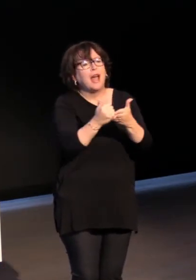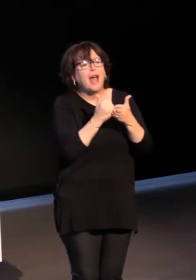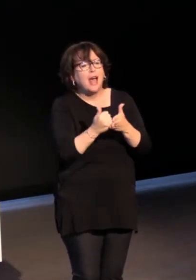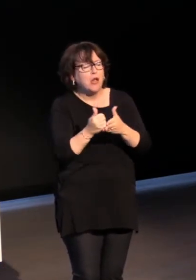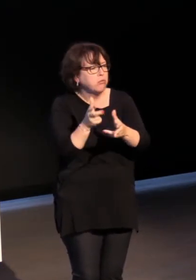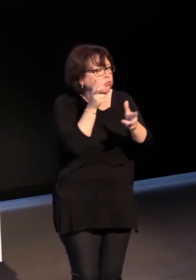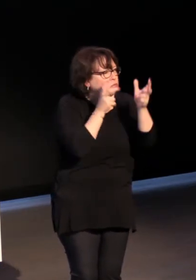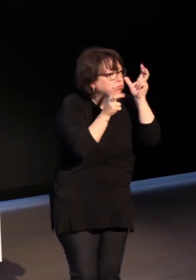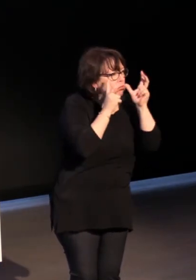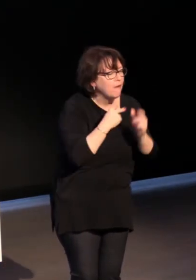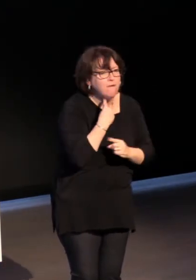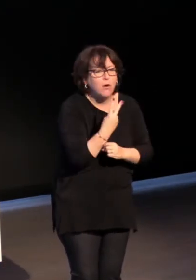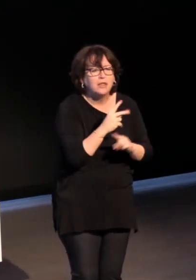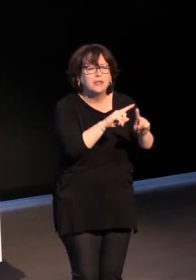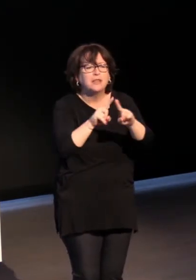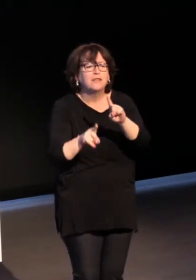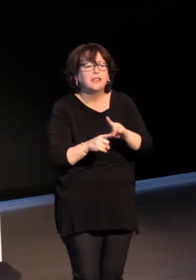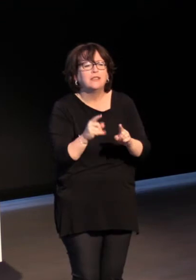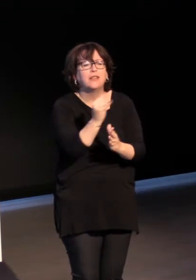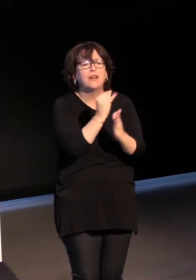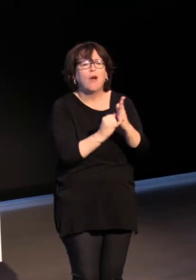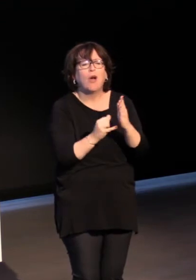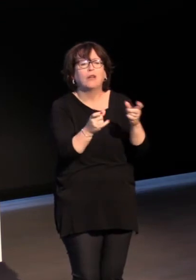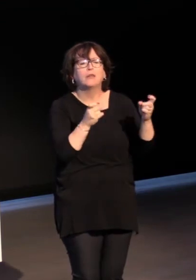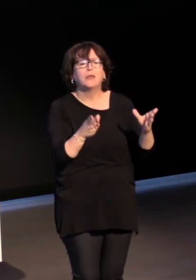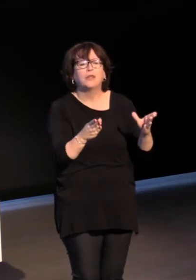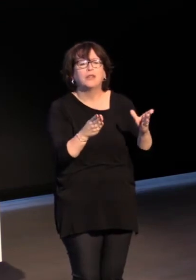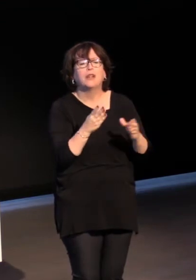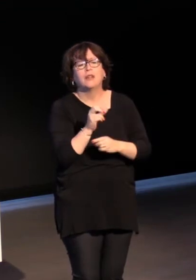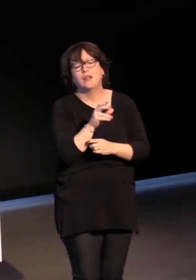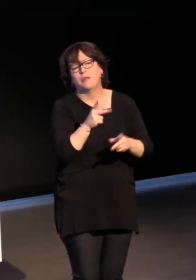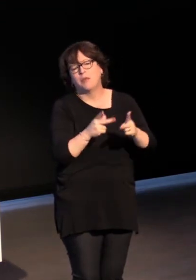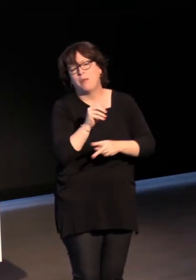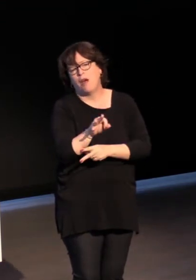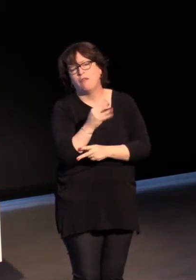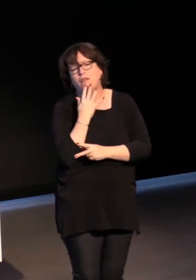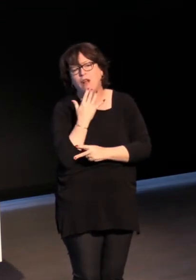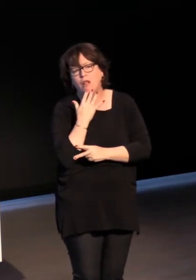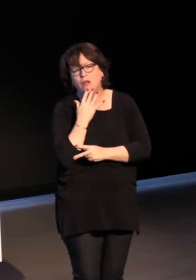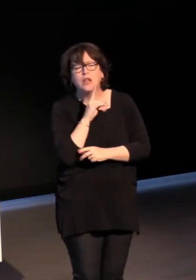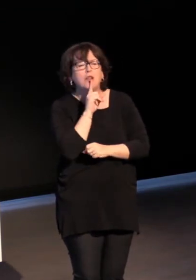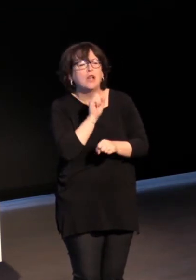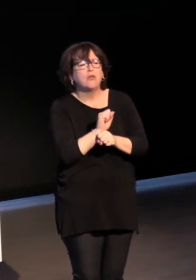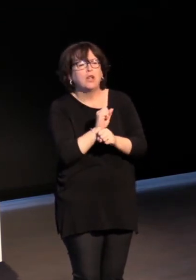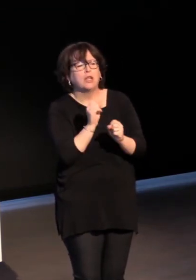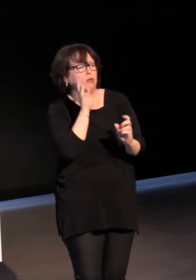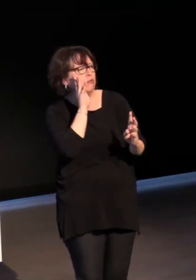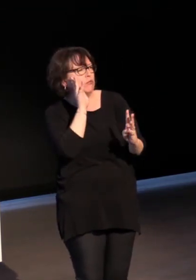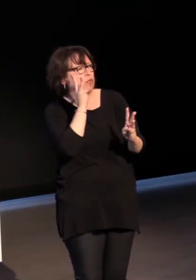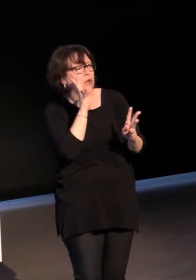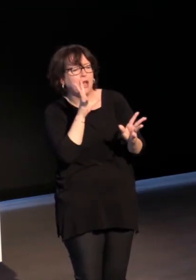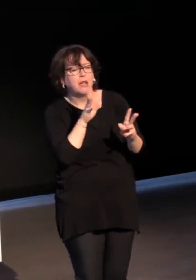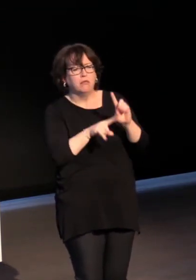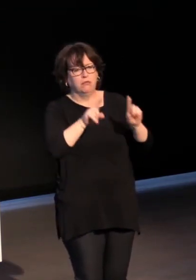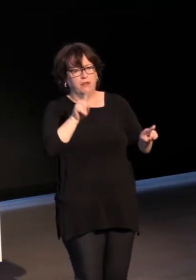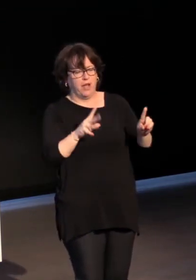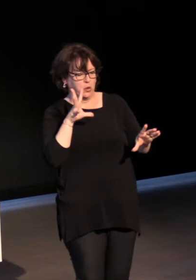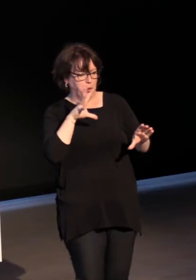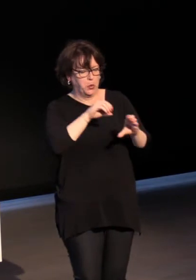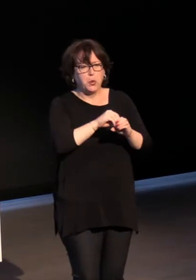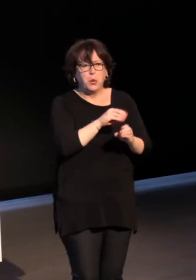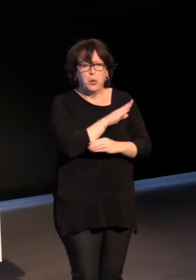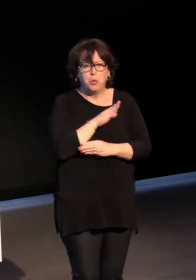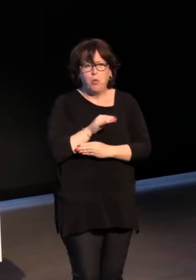of art administrators of color with the intent of cultivating a diverse and inclusive field as varied in voice